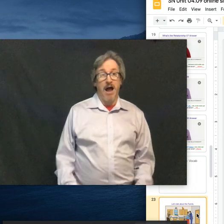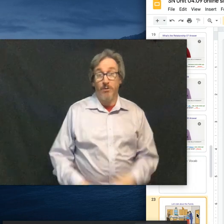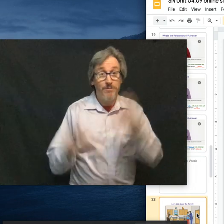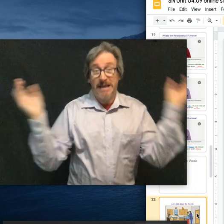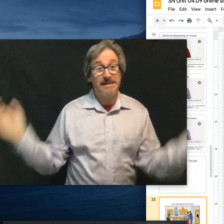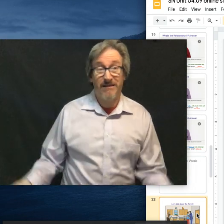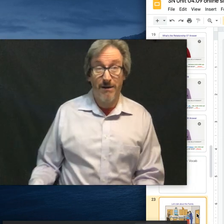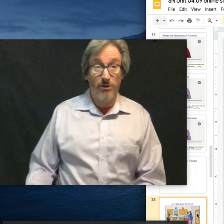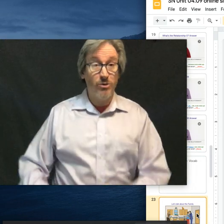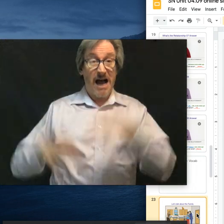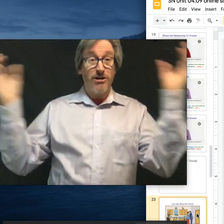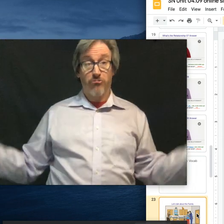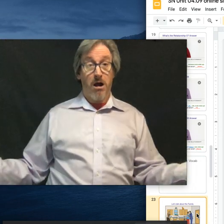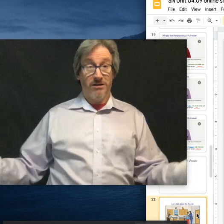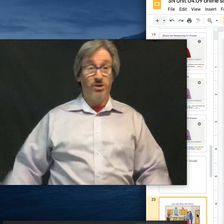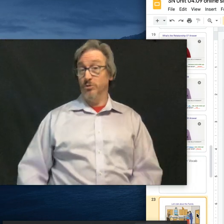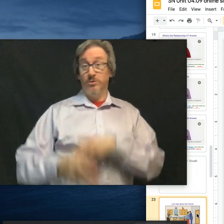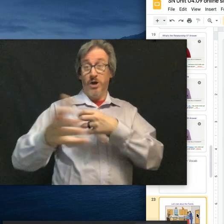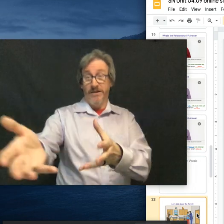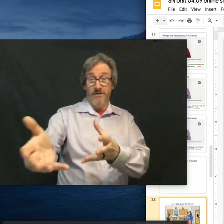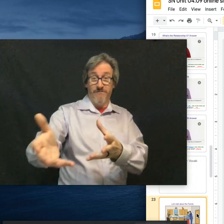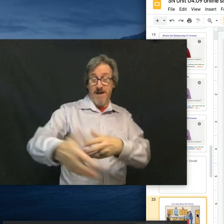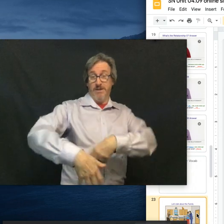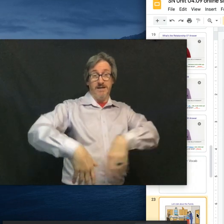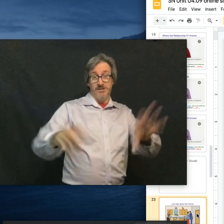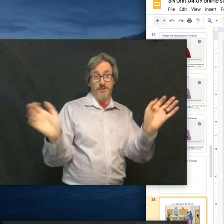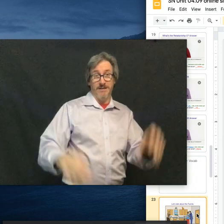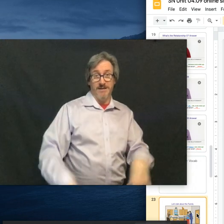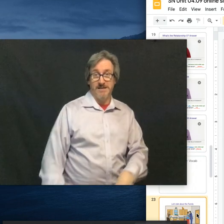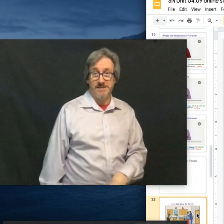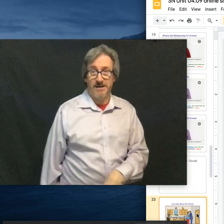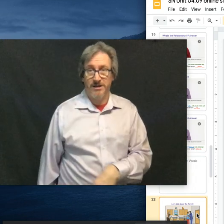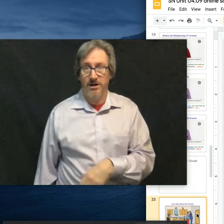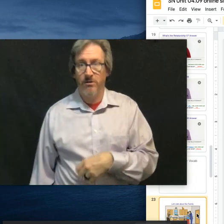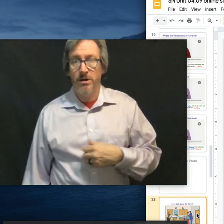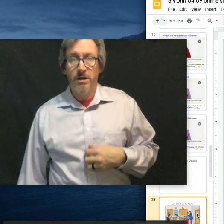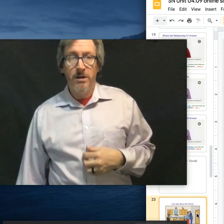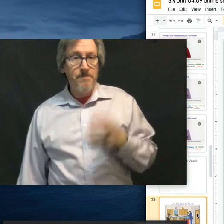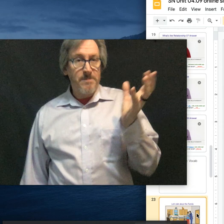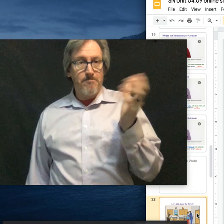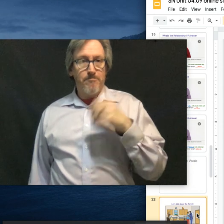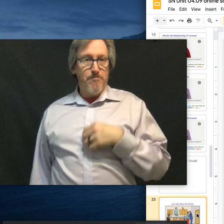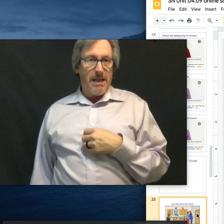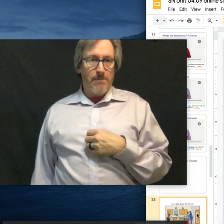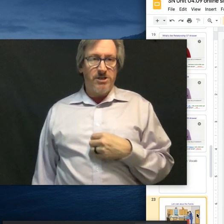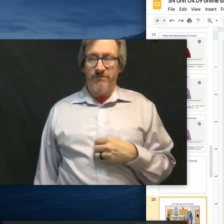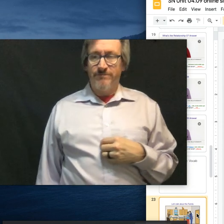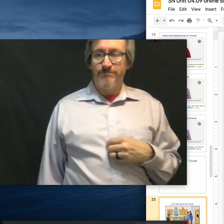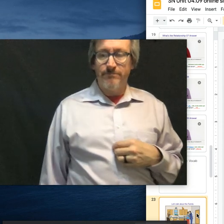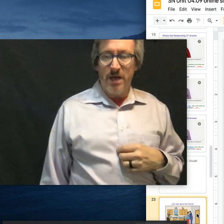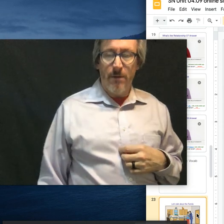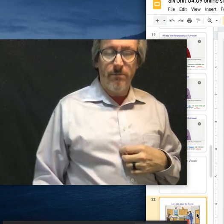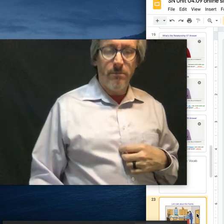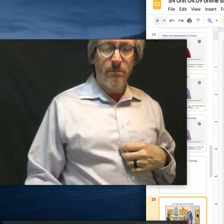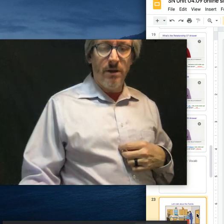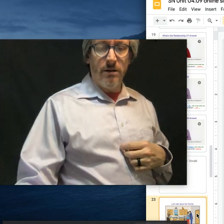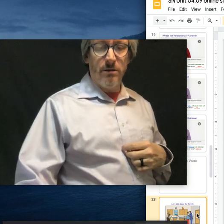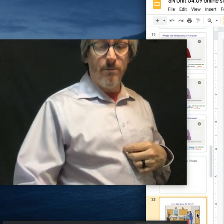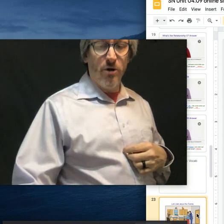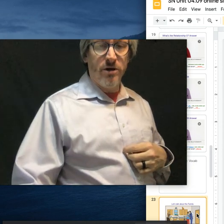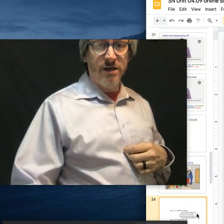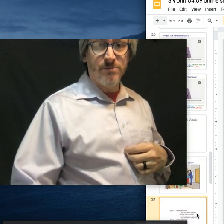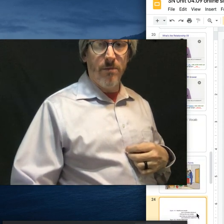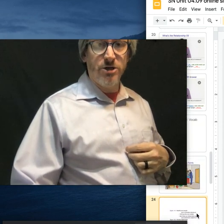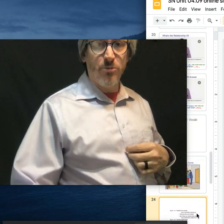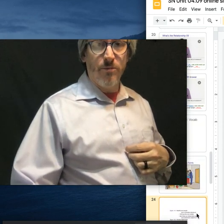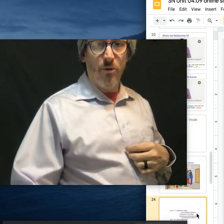I don't know, I would make stuff up. Who's on drugs, who in the family is doing this, and, make up stuff. The